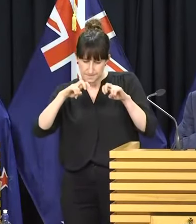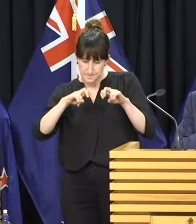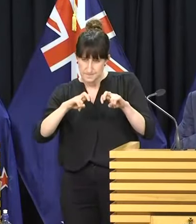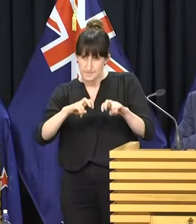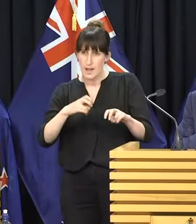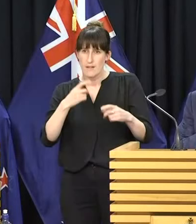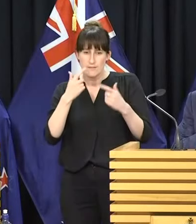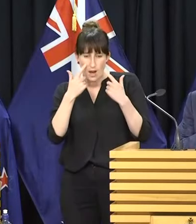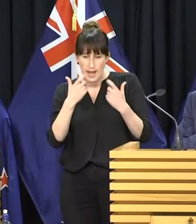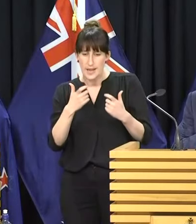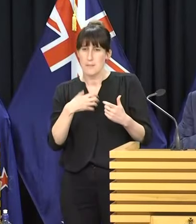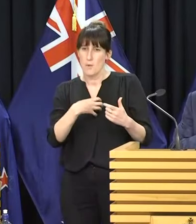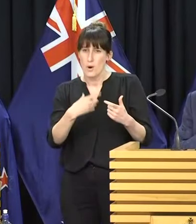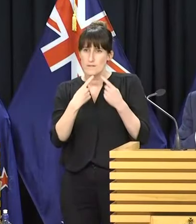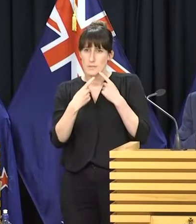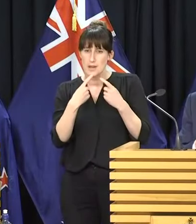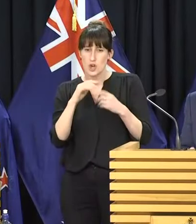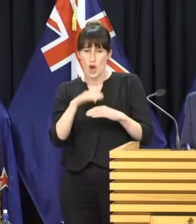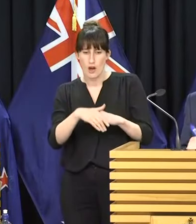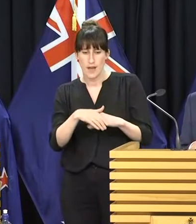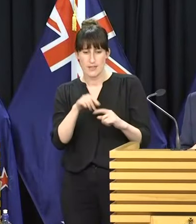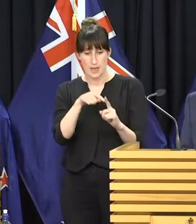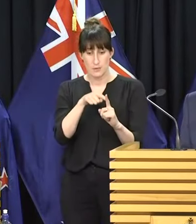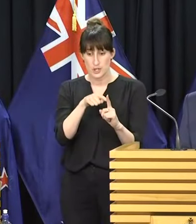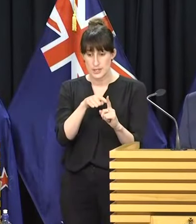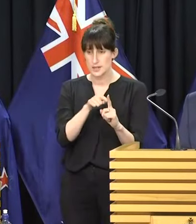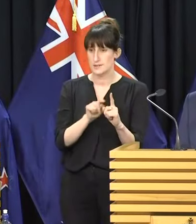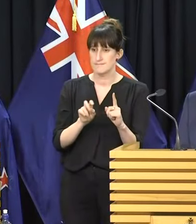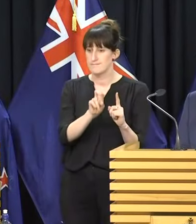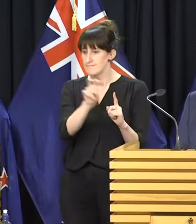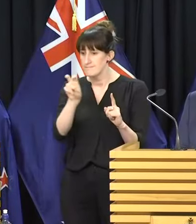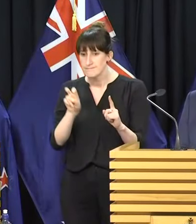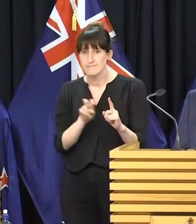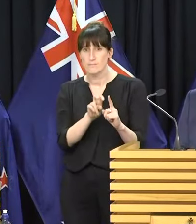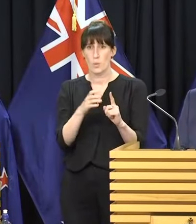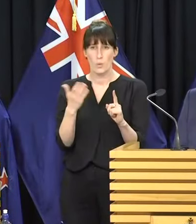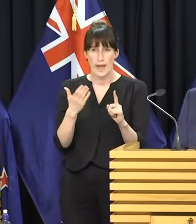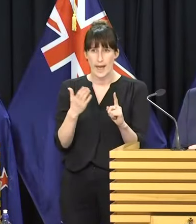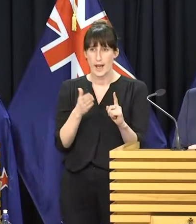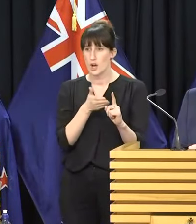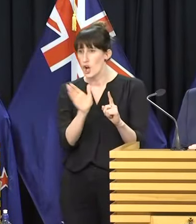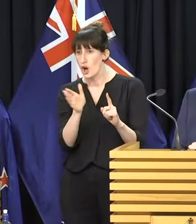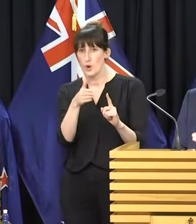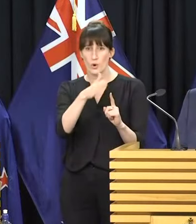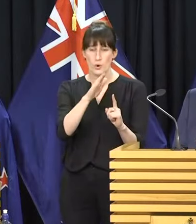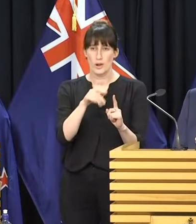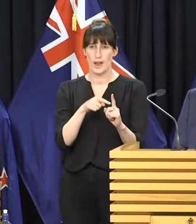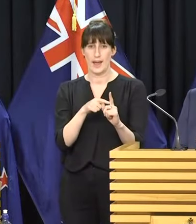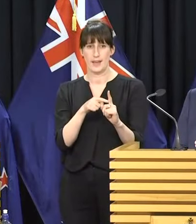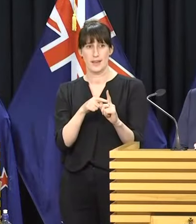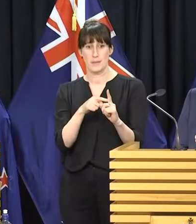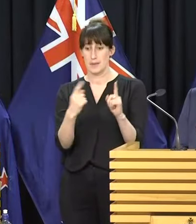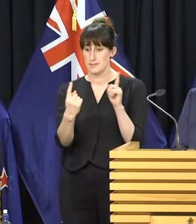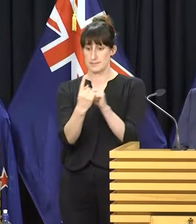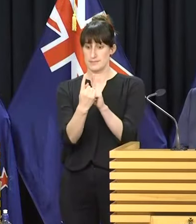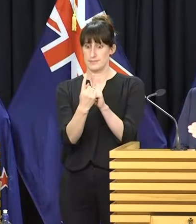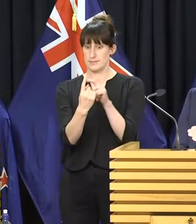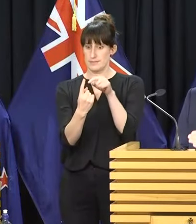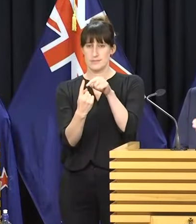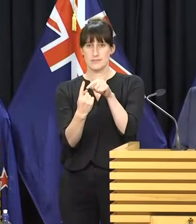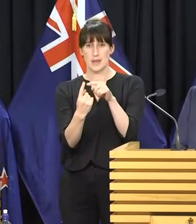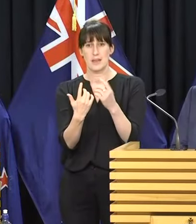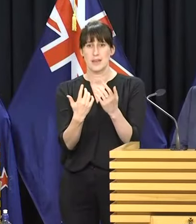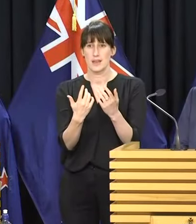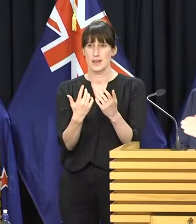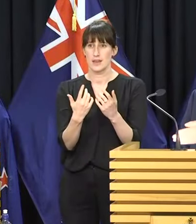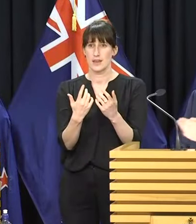exactly the possibilities of where the person may have been infected, including any potential interaction with people who may